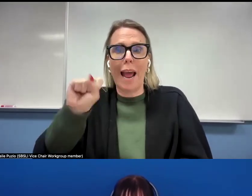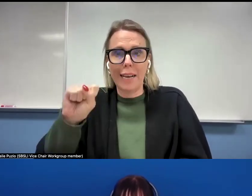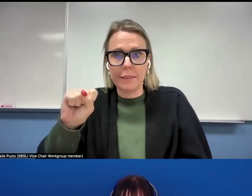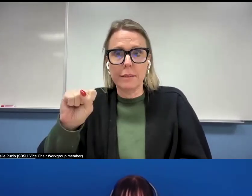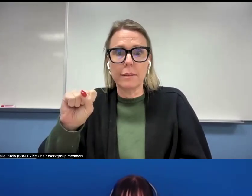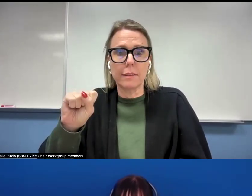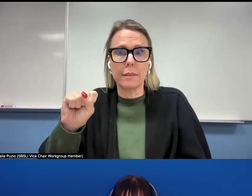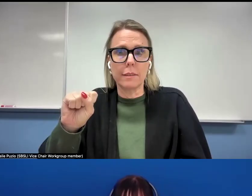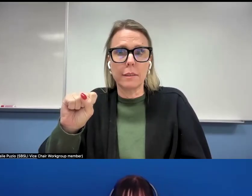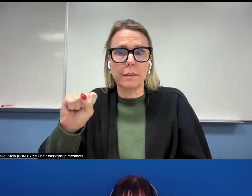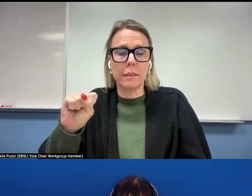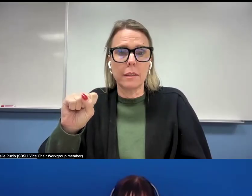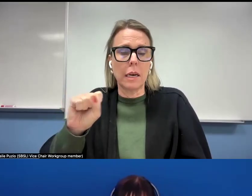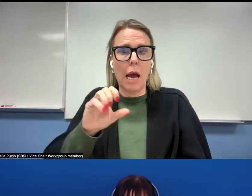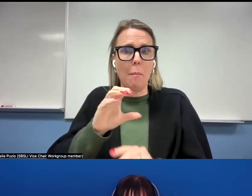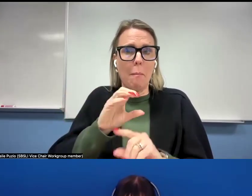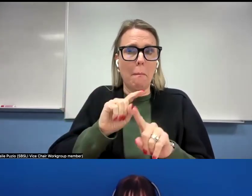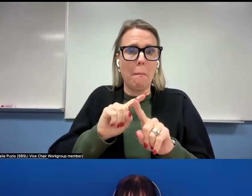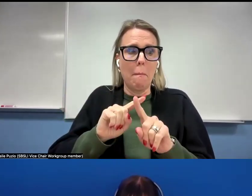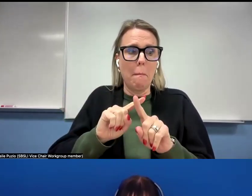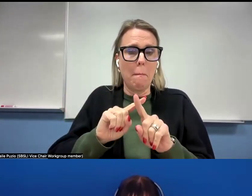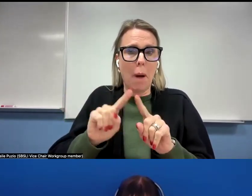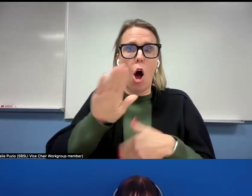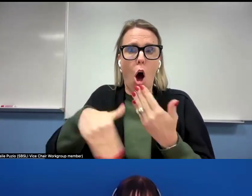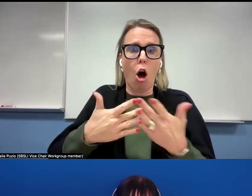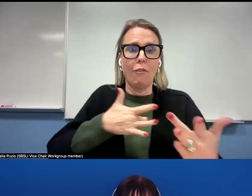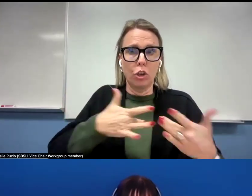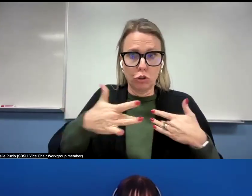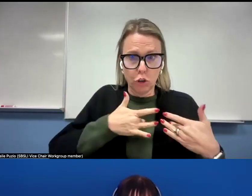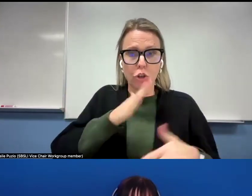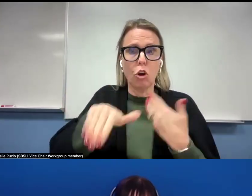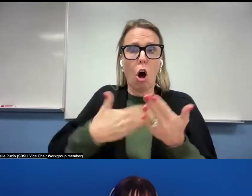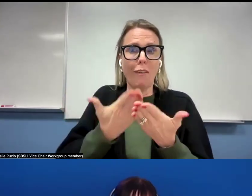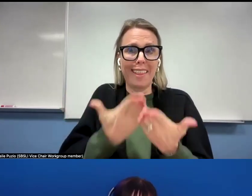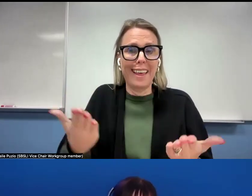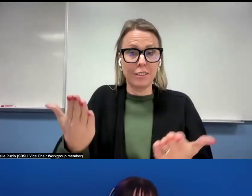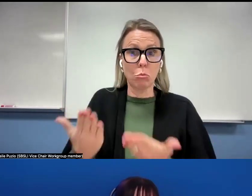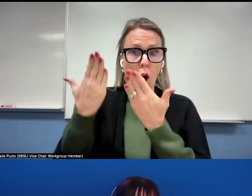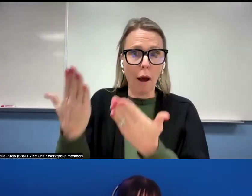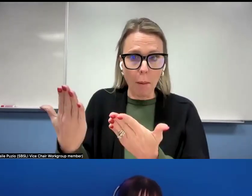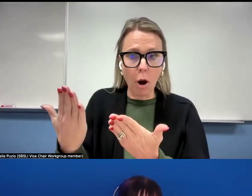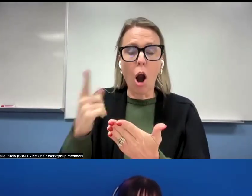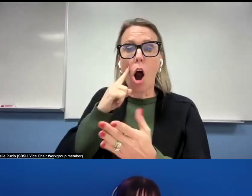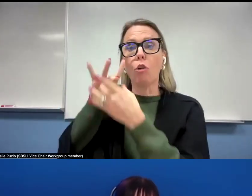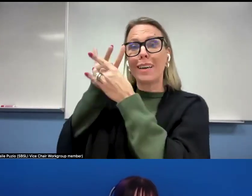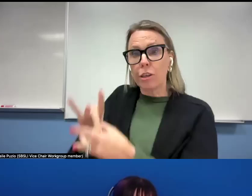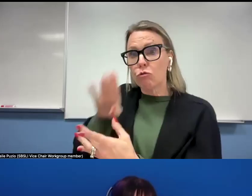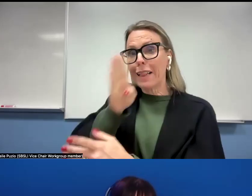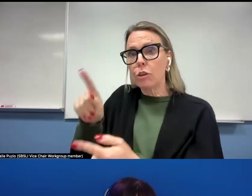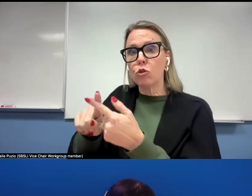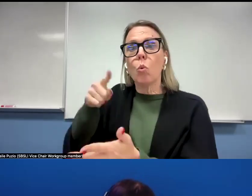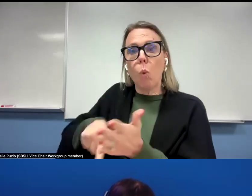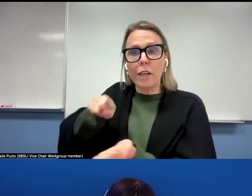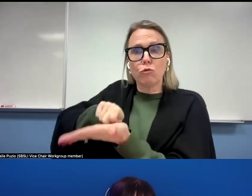very blank right now in order to provide for regs or regulations. But my concern is that the things that we